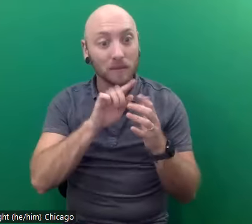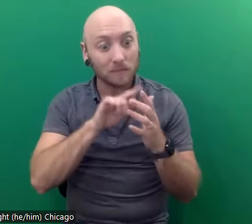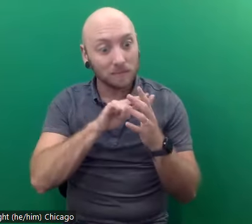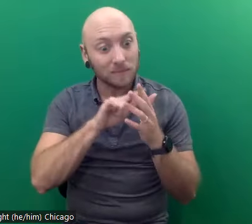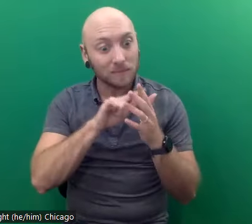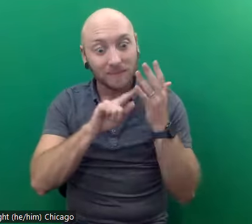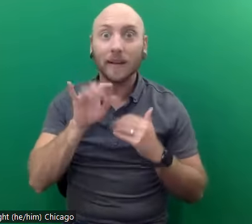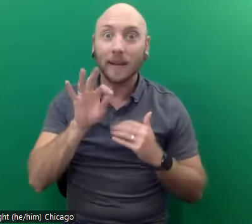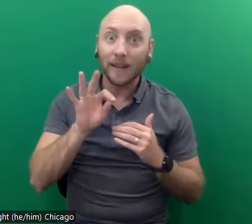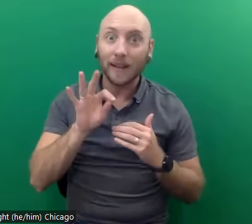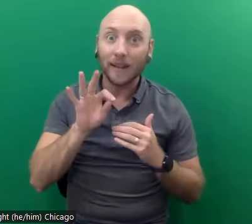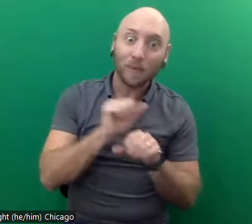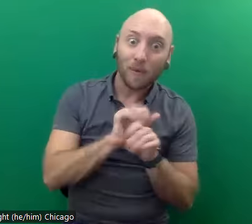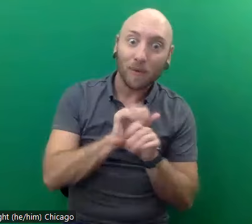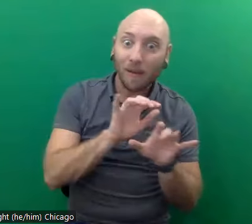talked about